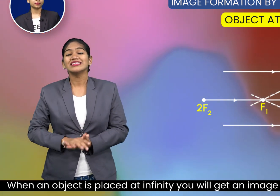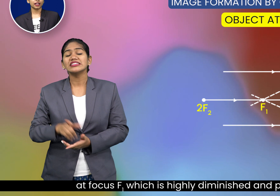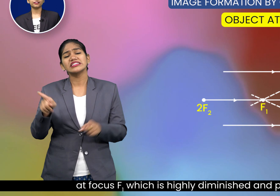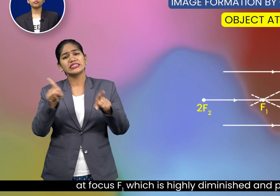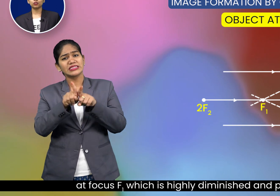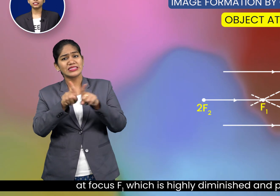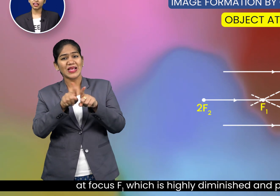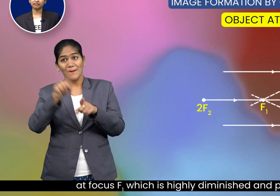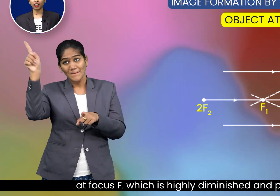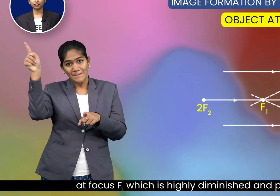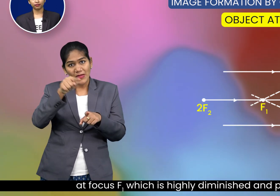at focus f1.